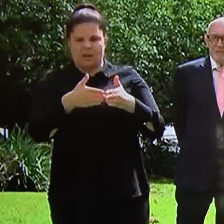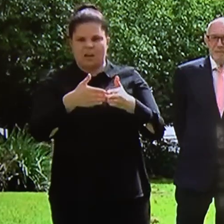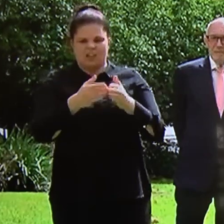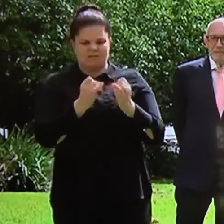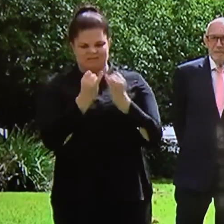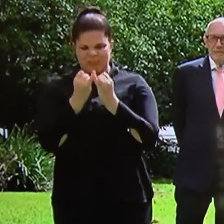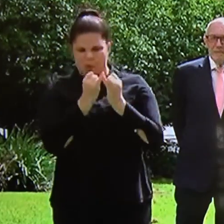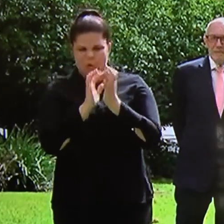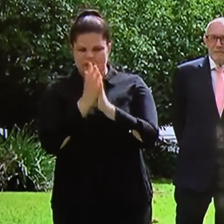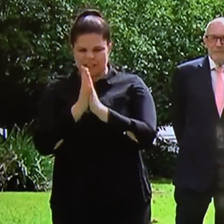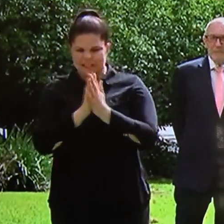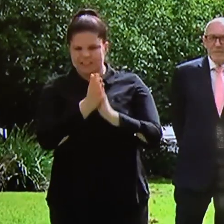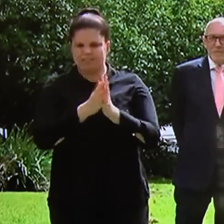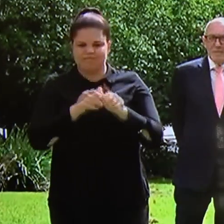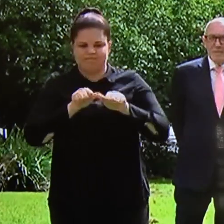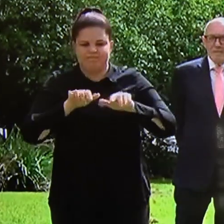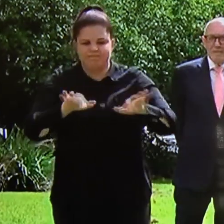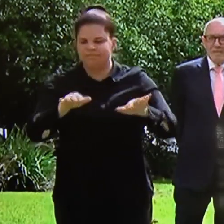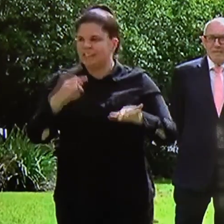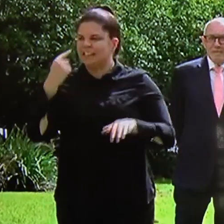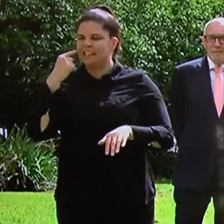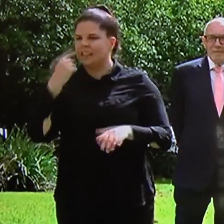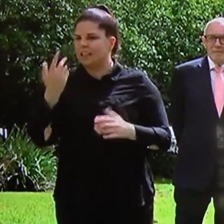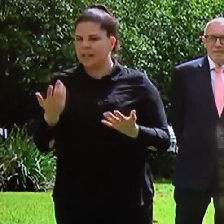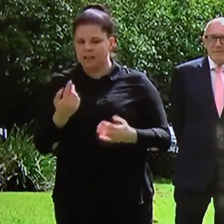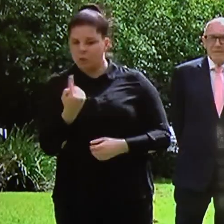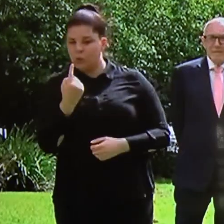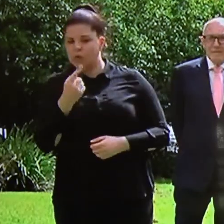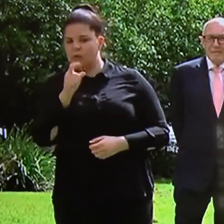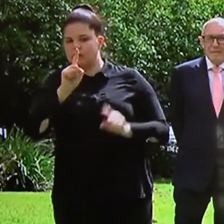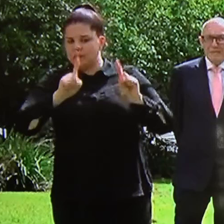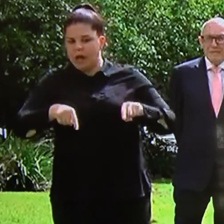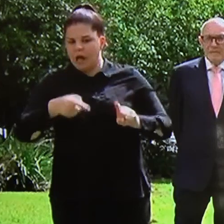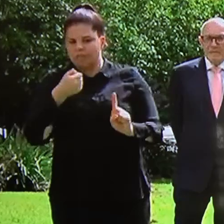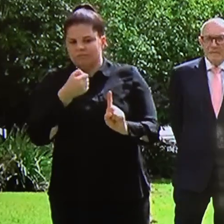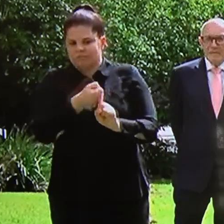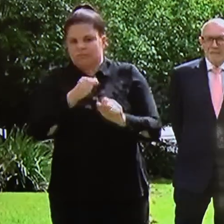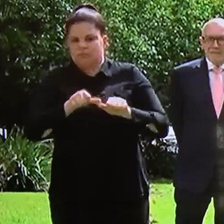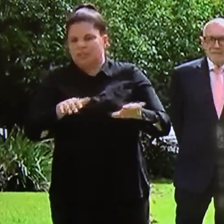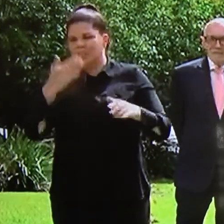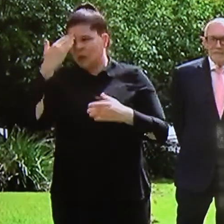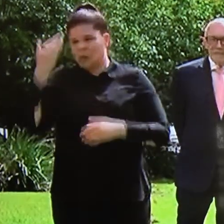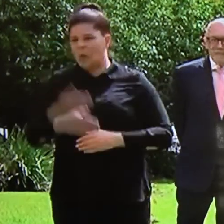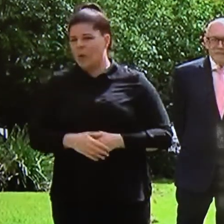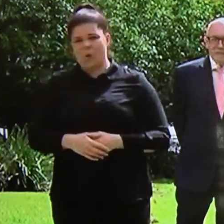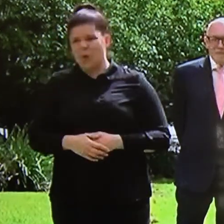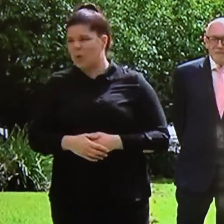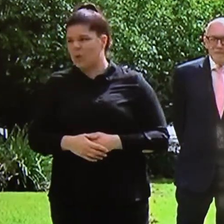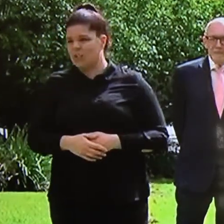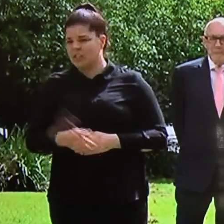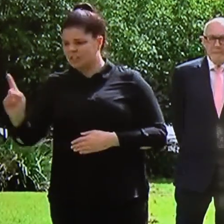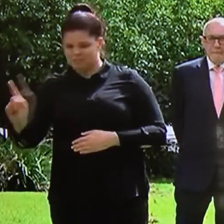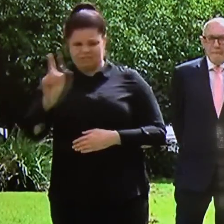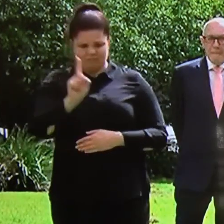ship. And who was it that caused it is still, I think the jury's well and truly out on that, in the sense of who brought it onto the